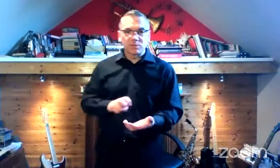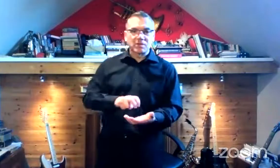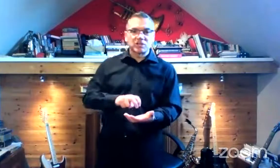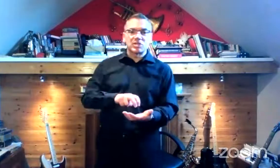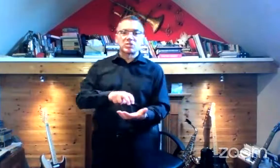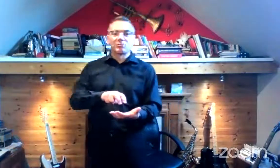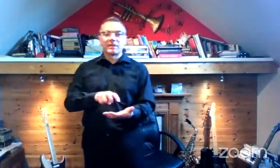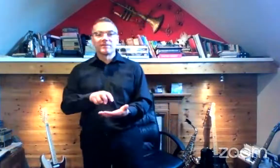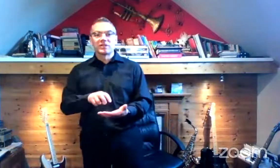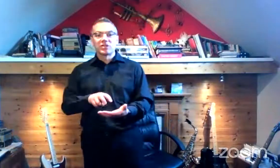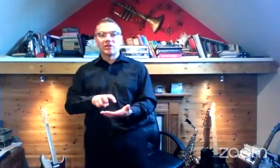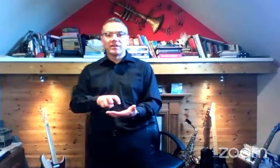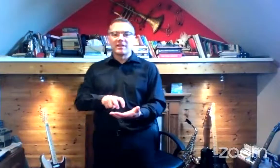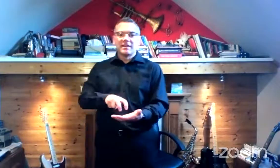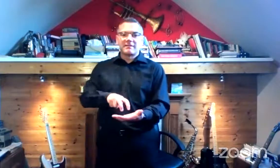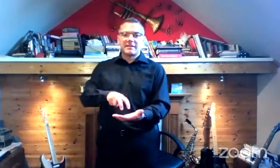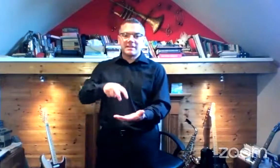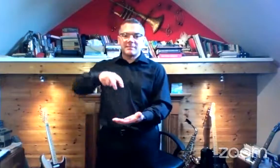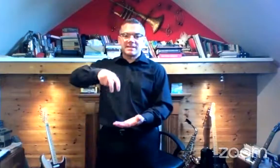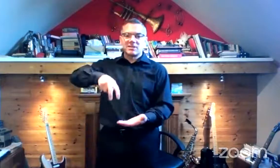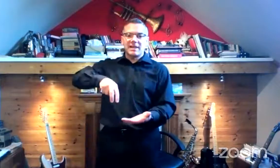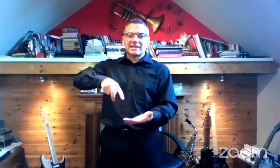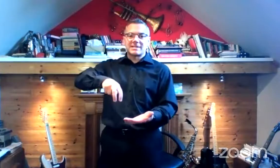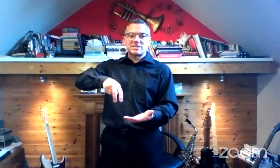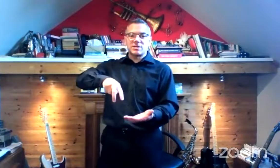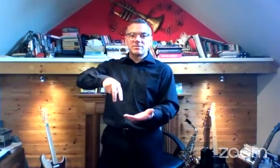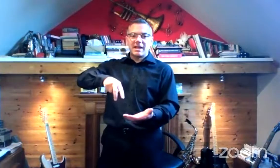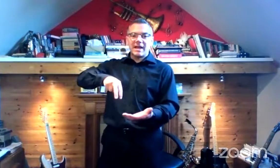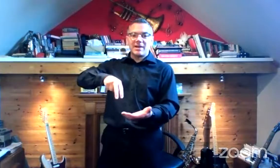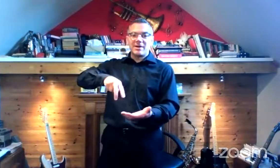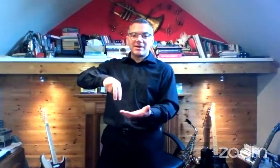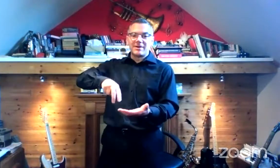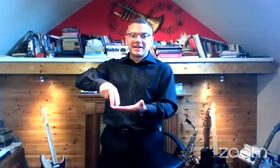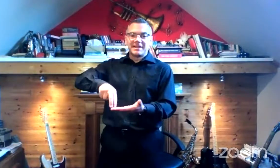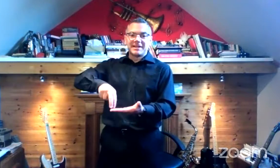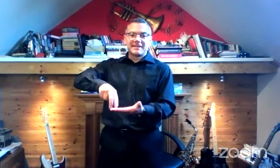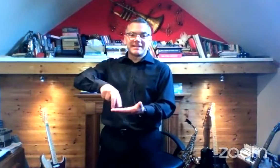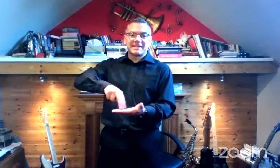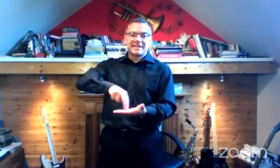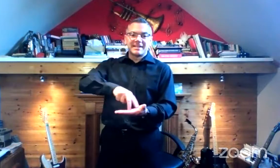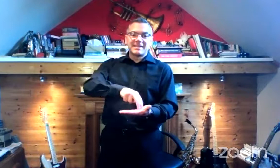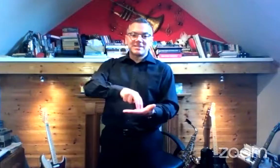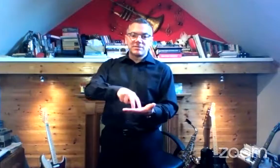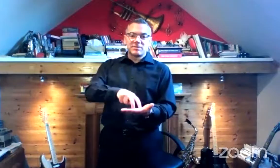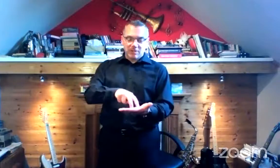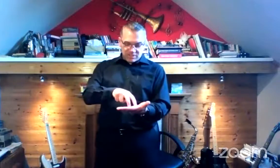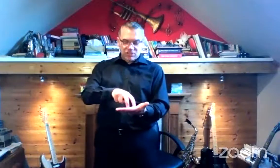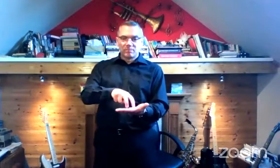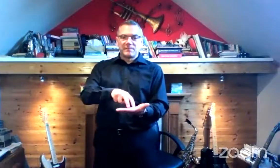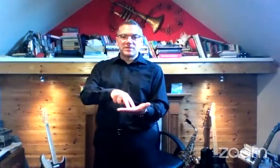supposed to be because you're jumping for joy, right? There, make two legs. There's you. Hello. Right? There's you, and you're going to jump for